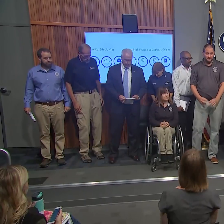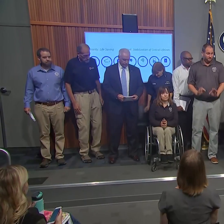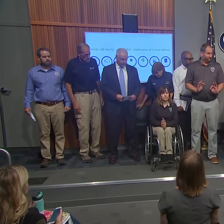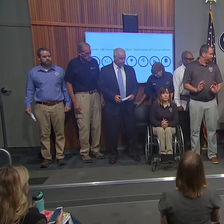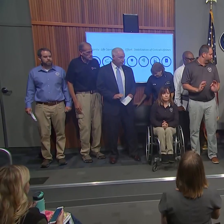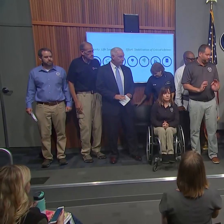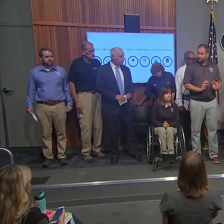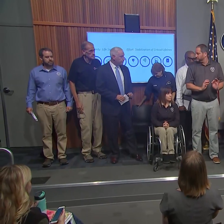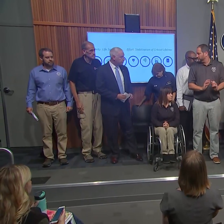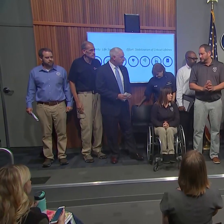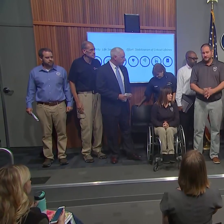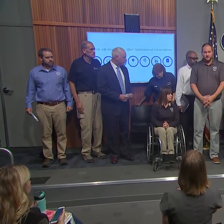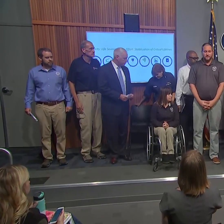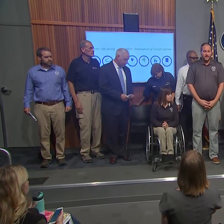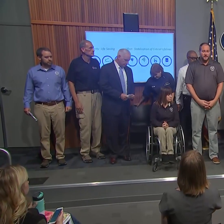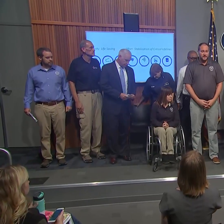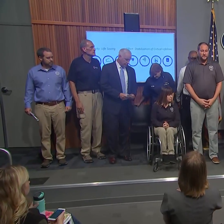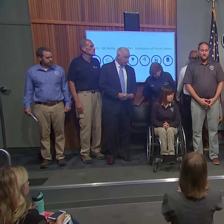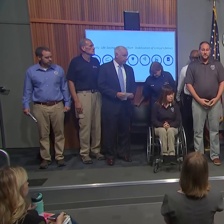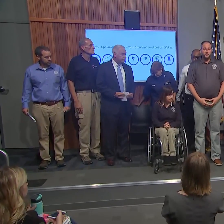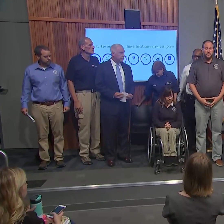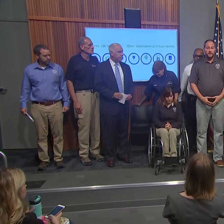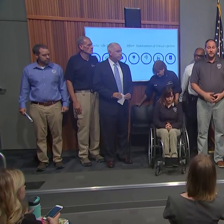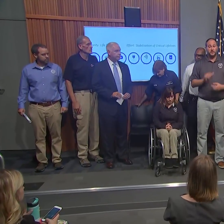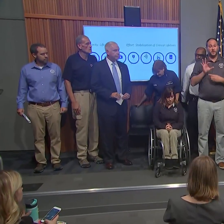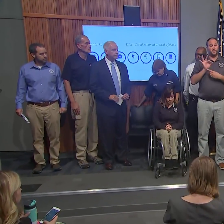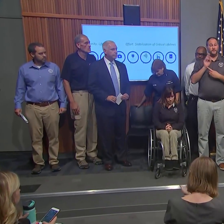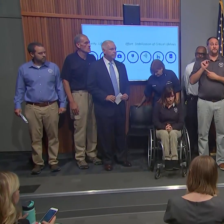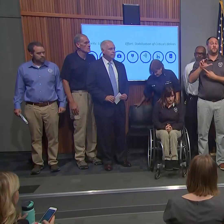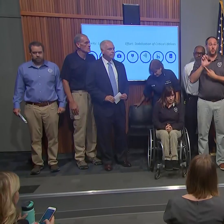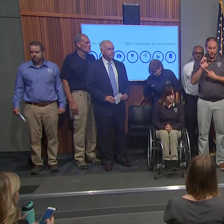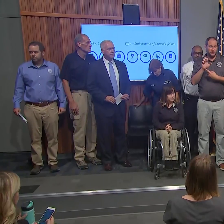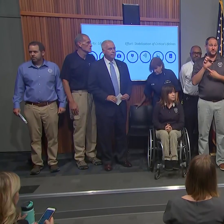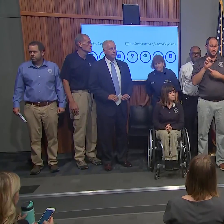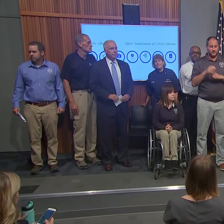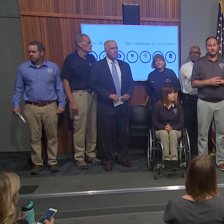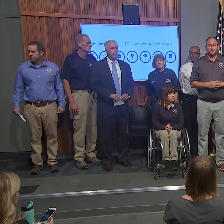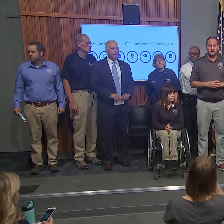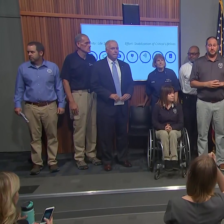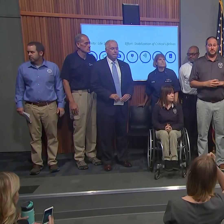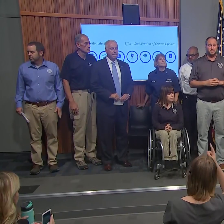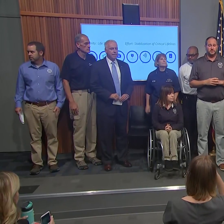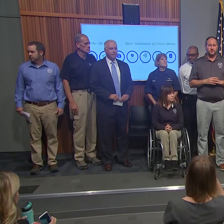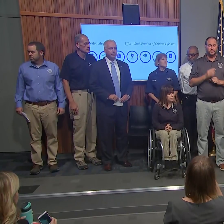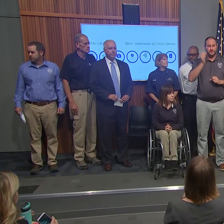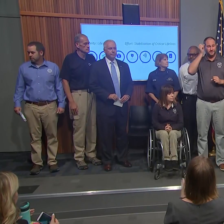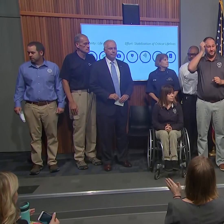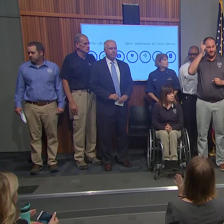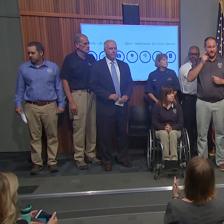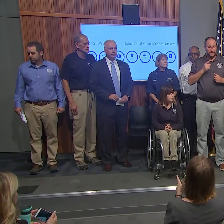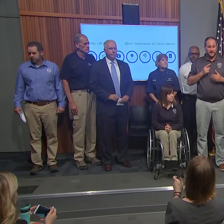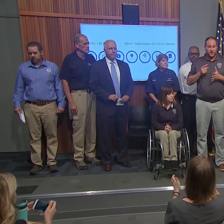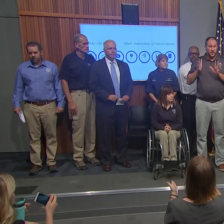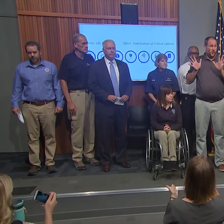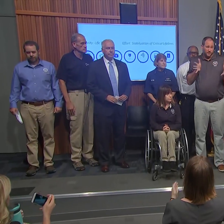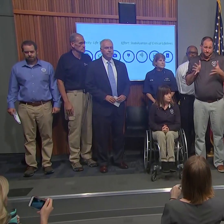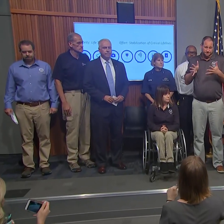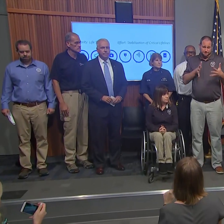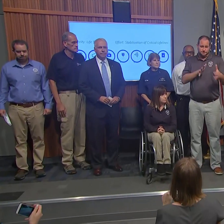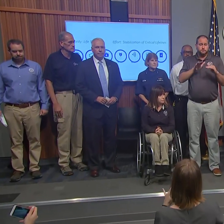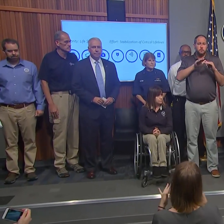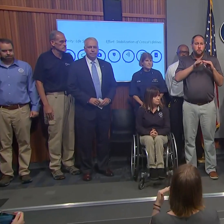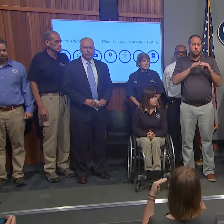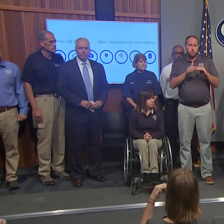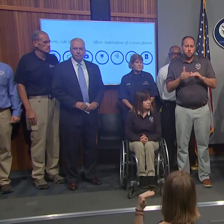right. So in regards to Florence, just because the wind speeds came down, the intensity of this storm came down to a